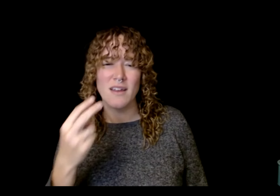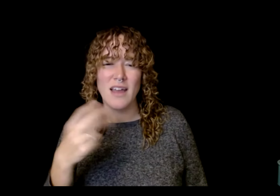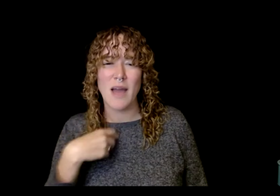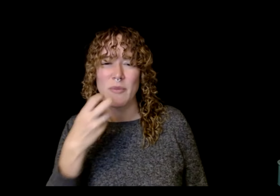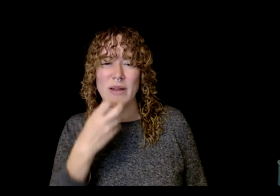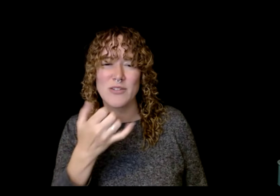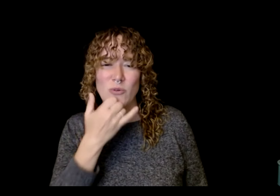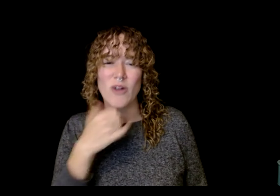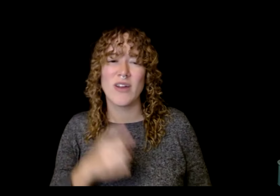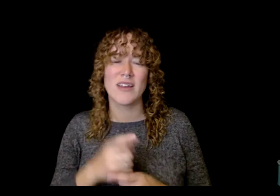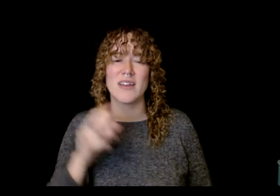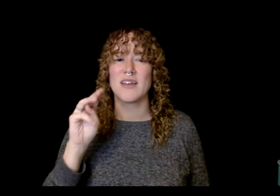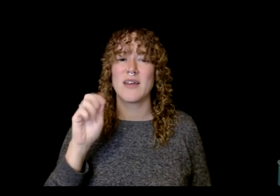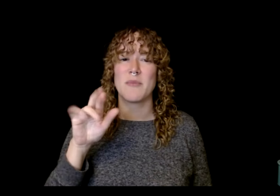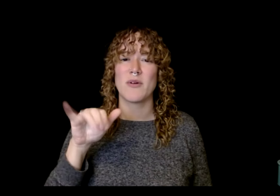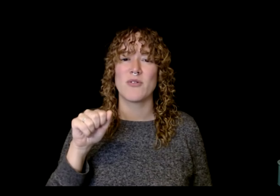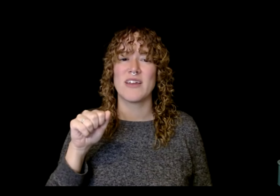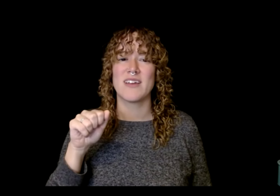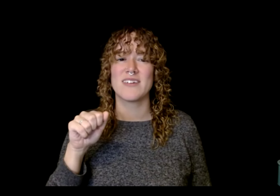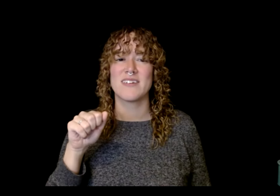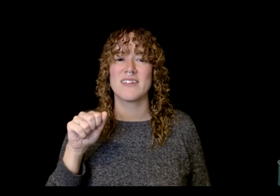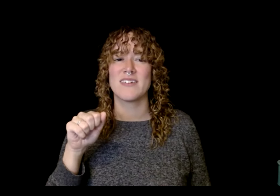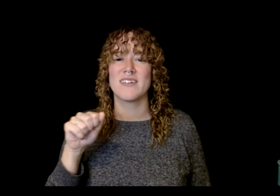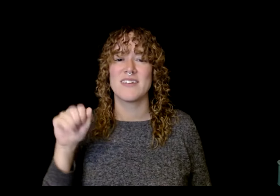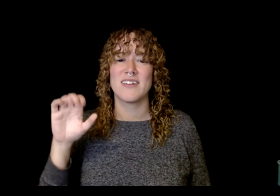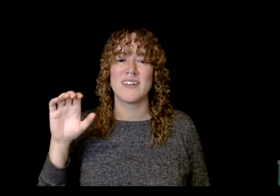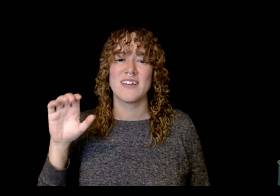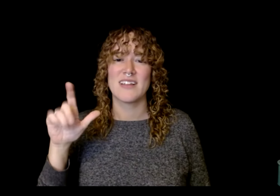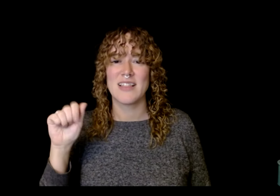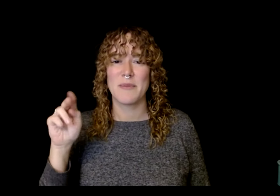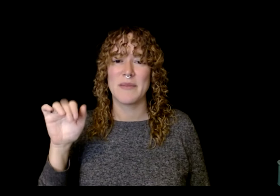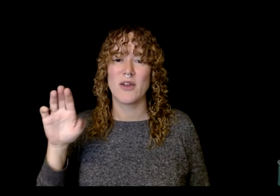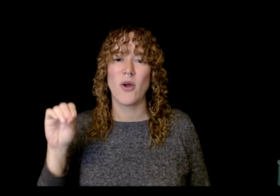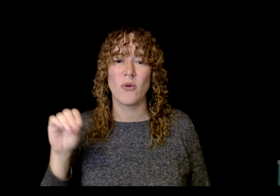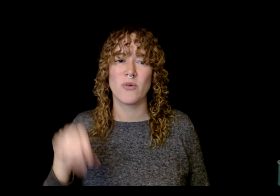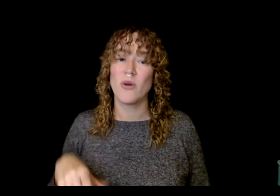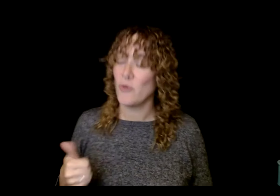see how you say Maria, it. I'm not even able to look at it. Klemenko? Yes, pretty good.